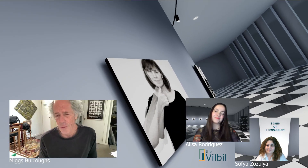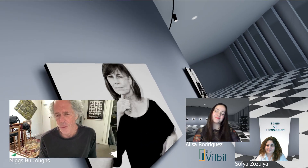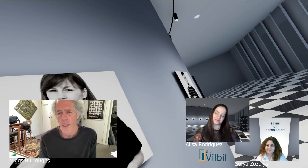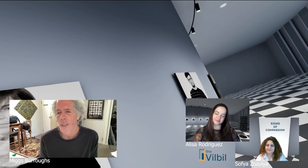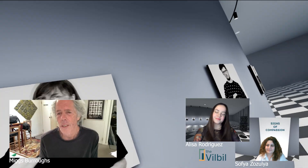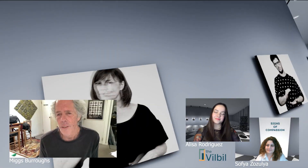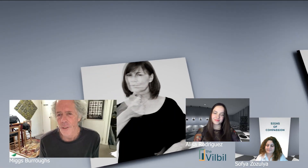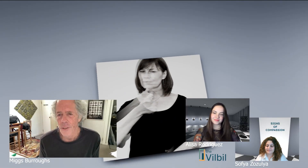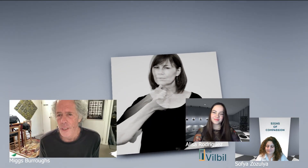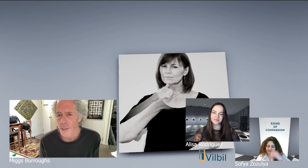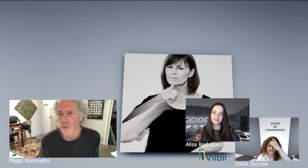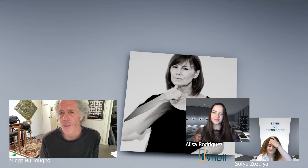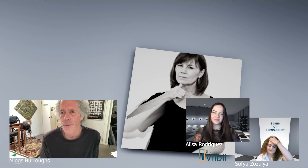is just a timeless